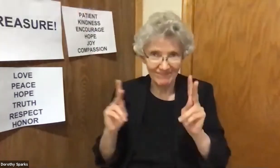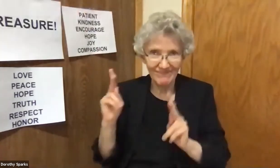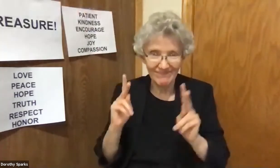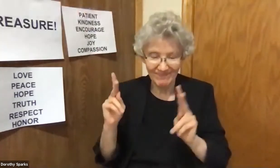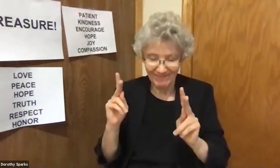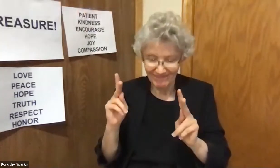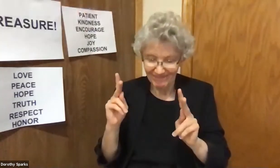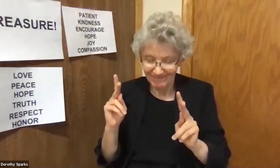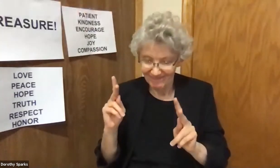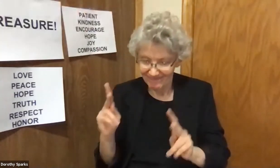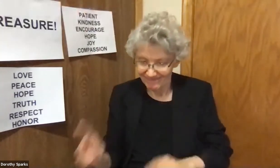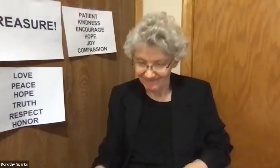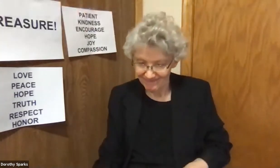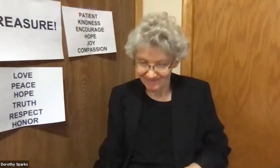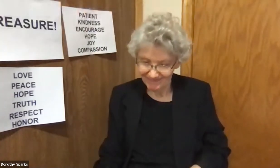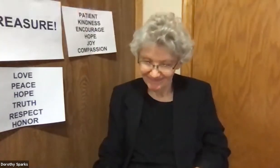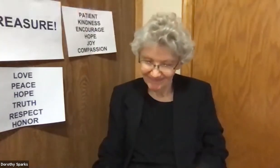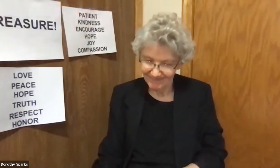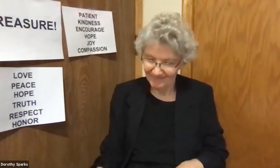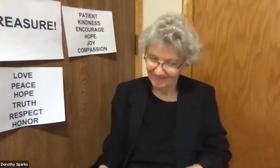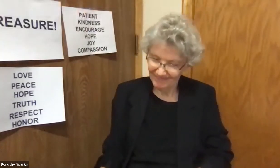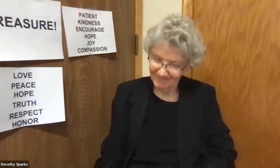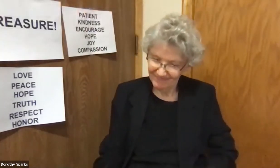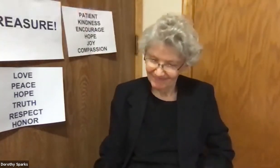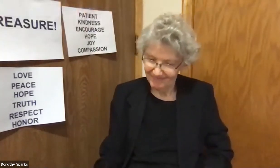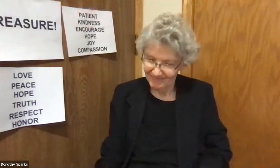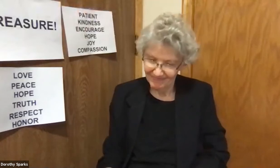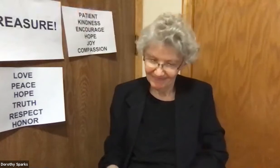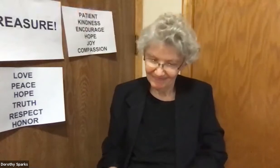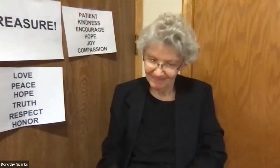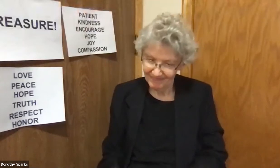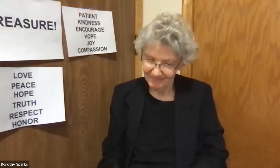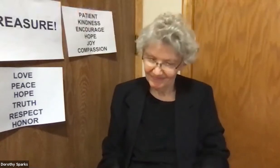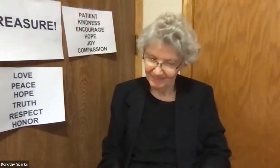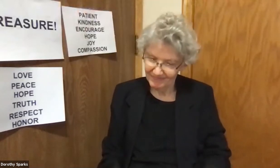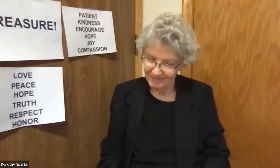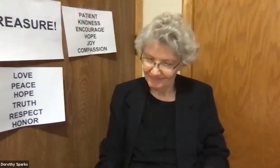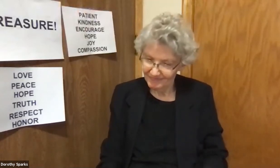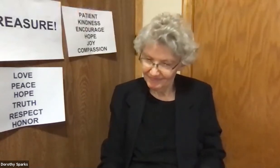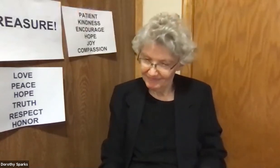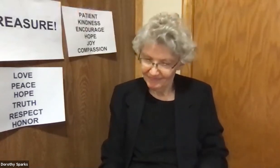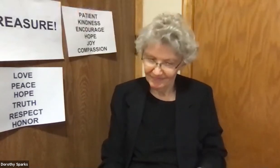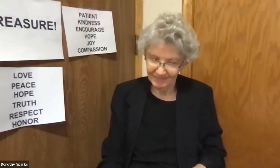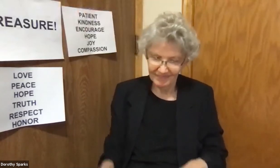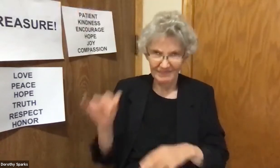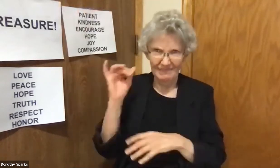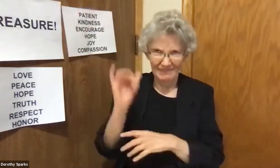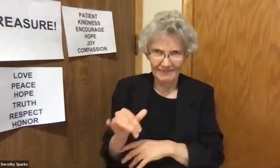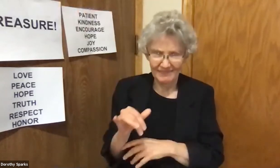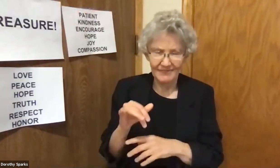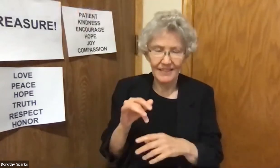and values talk about like what we think is right or wrong, what God would value or